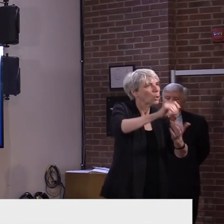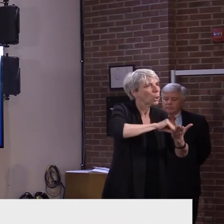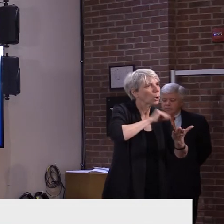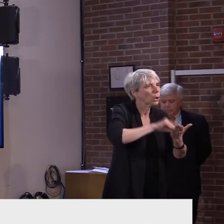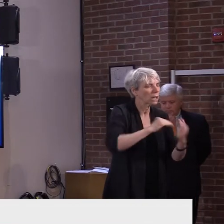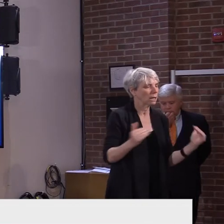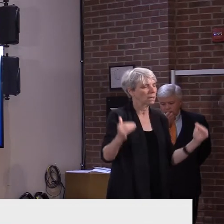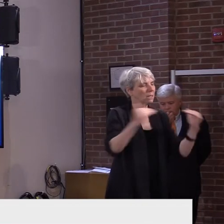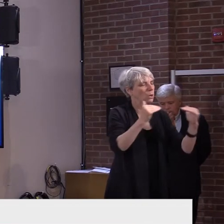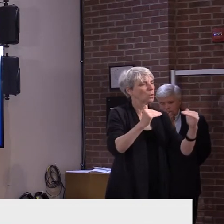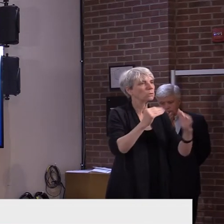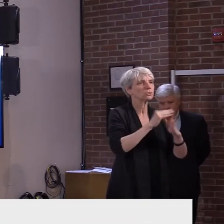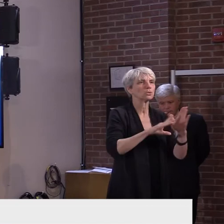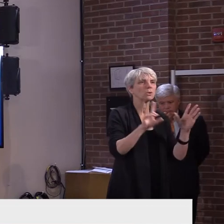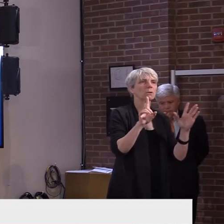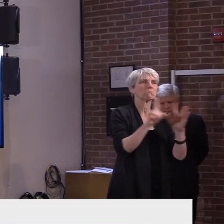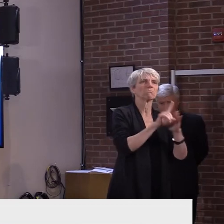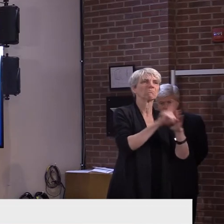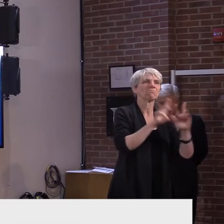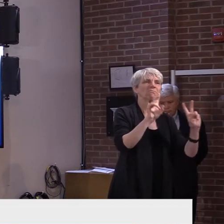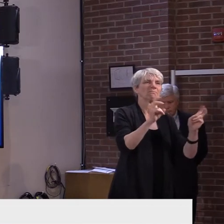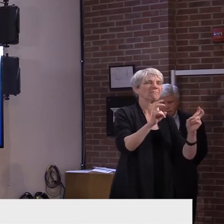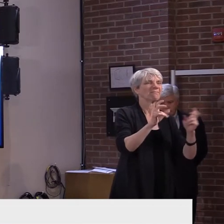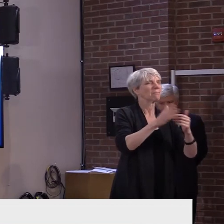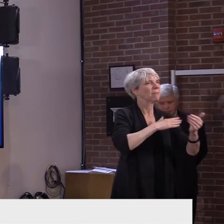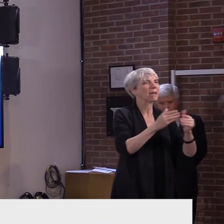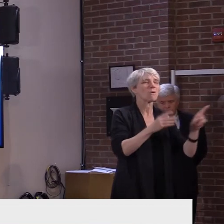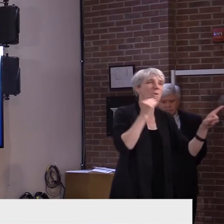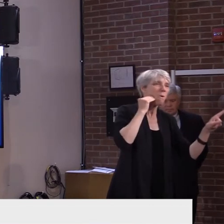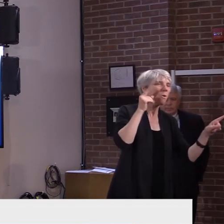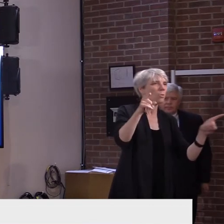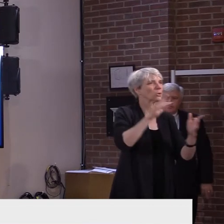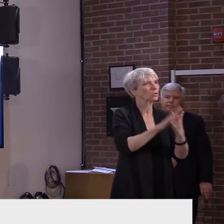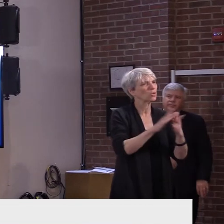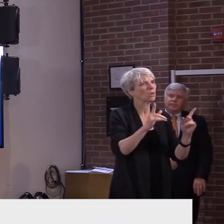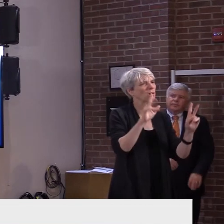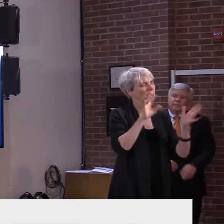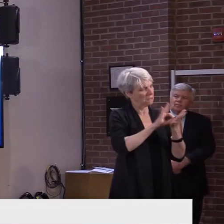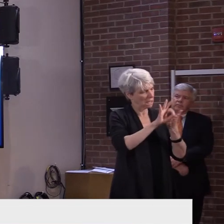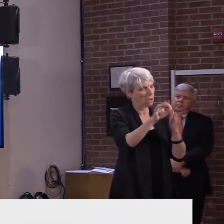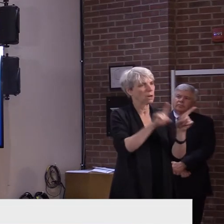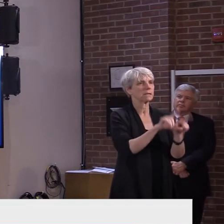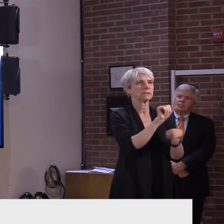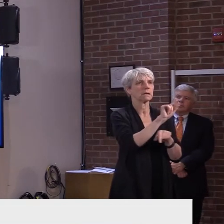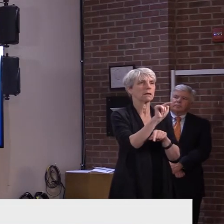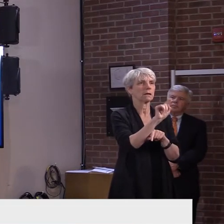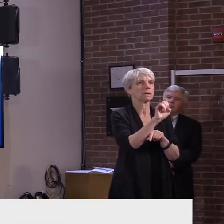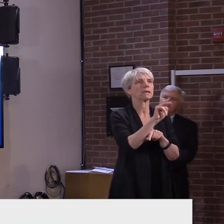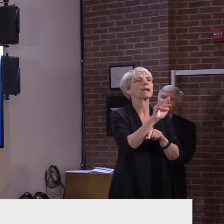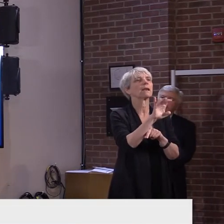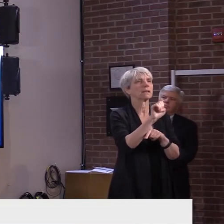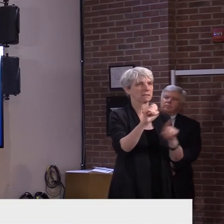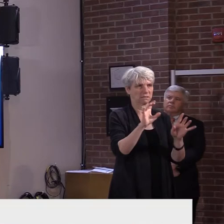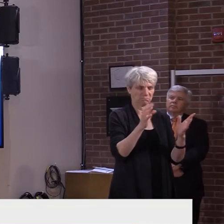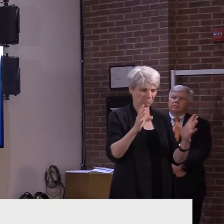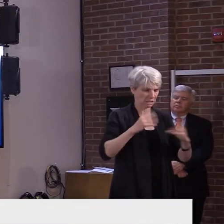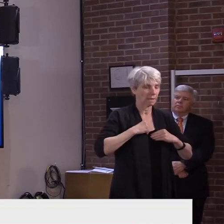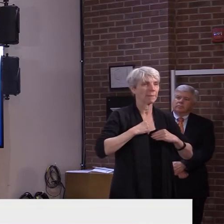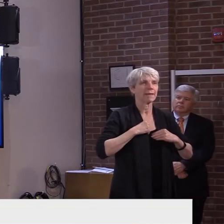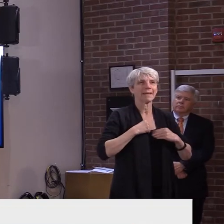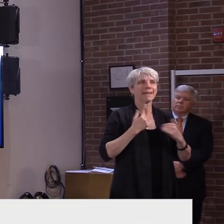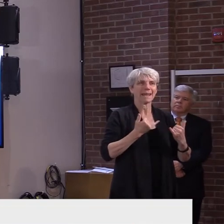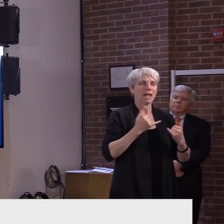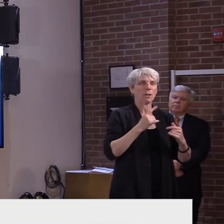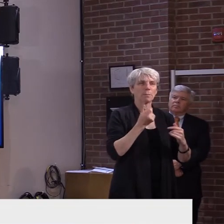law. That's not the case this year. So again, in these initial situations, it's in the